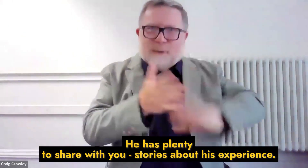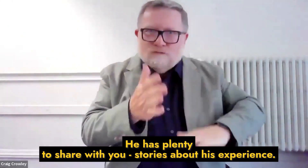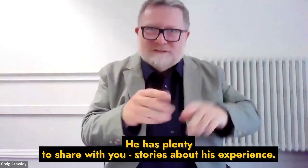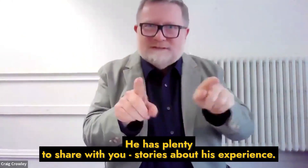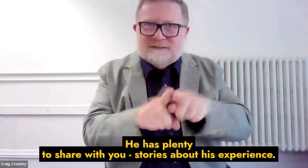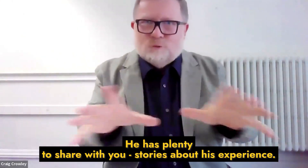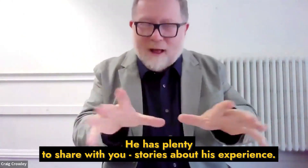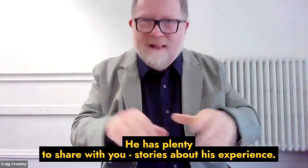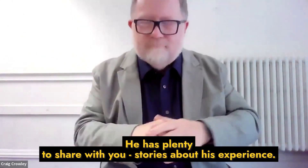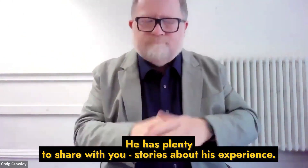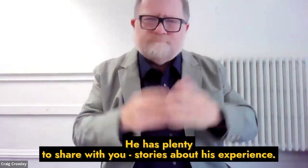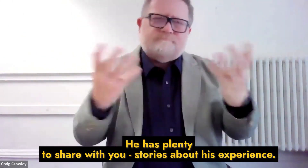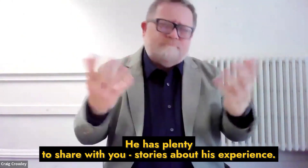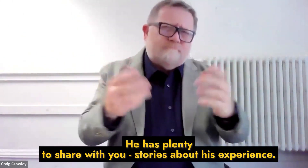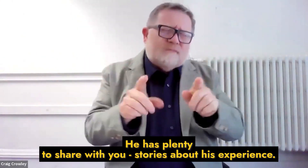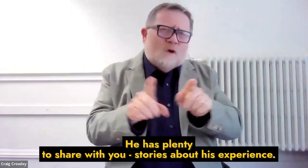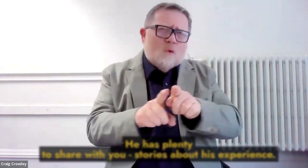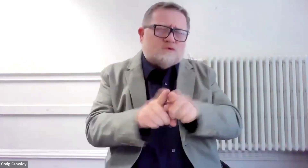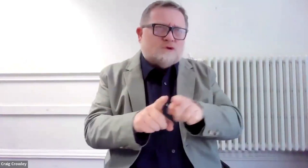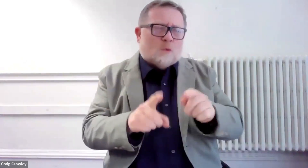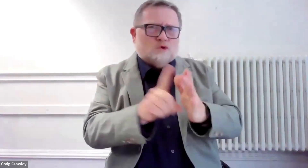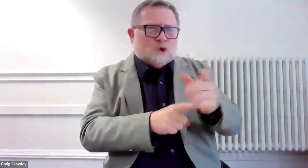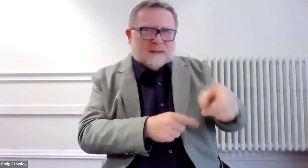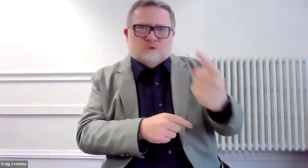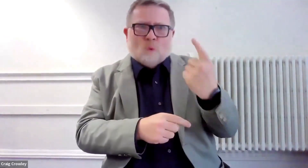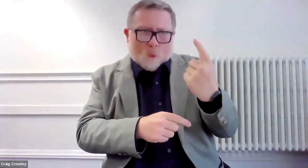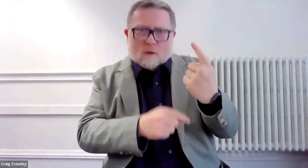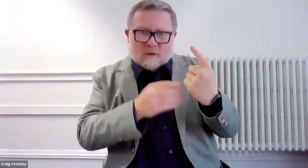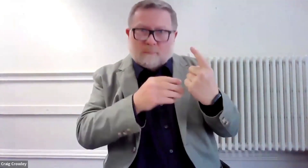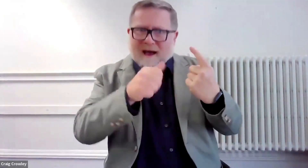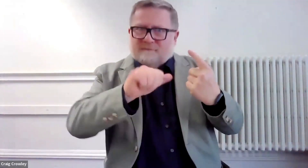you, stories about his experience.